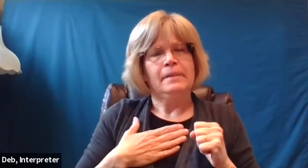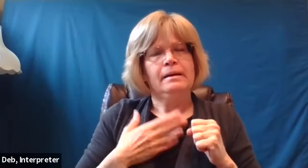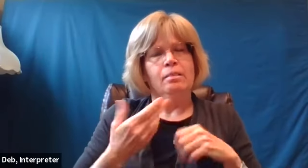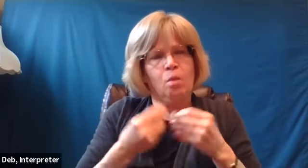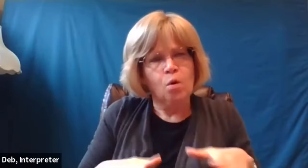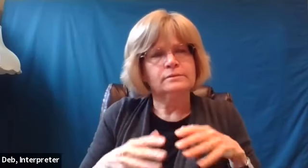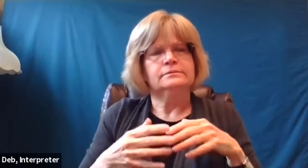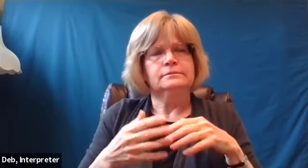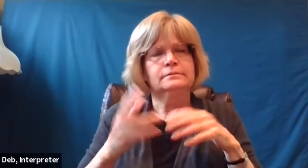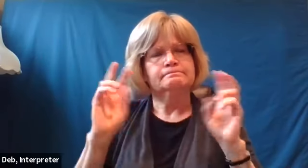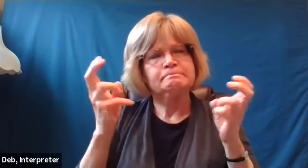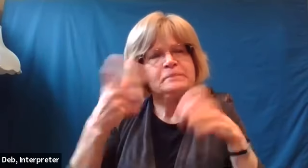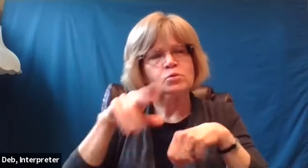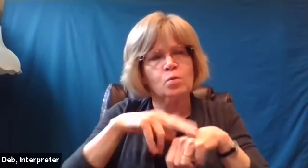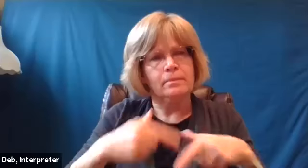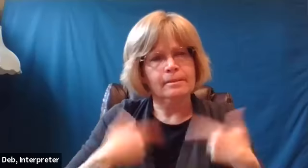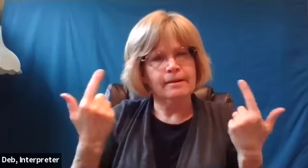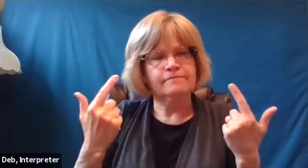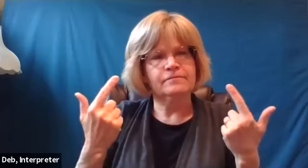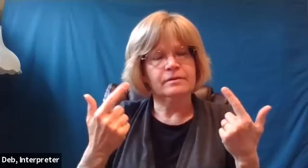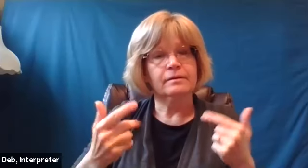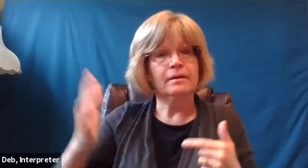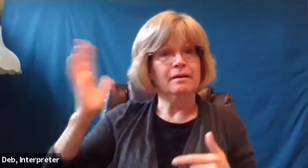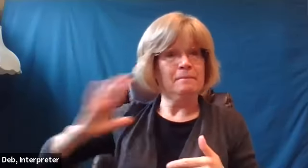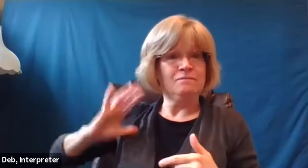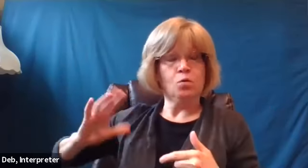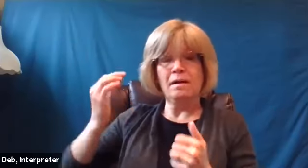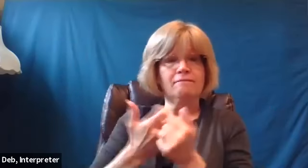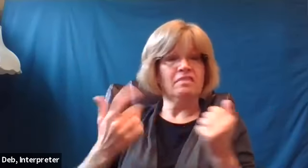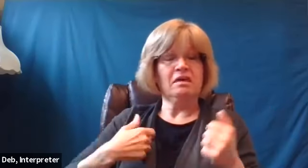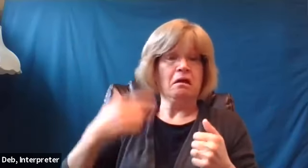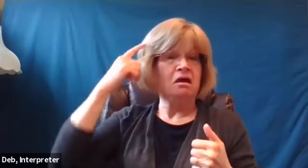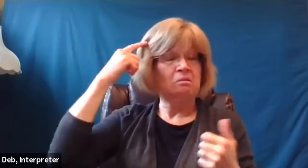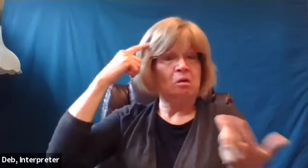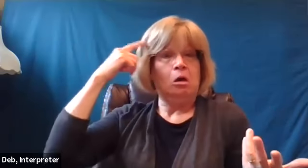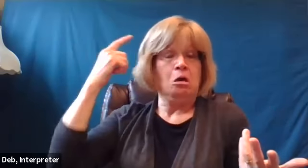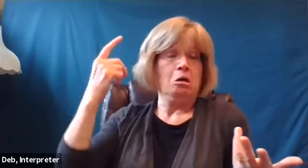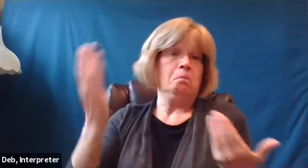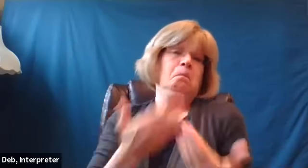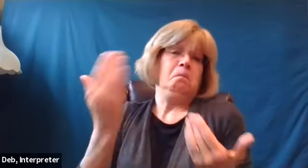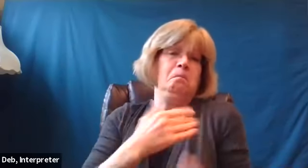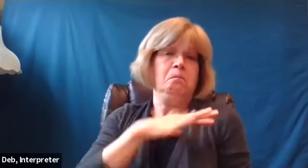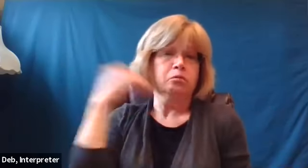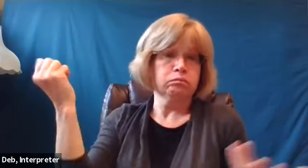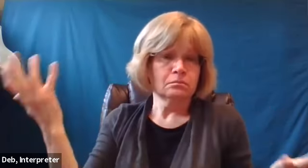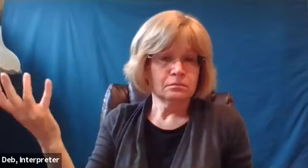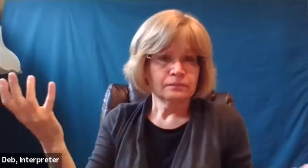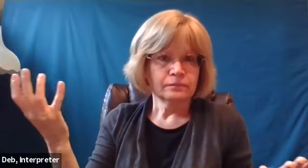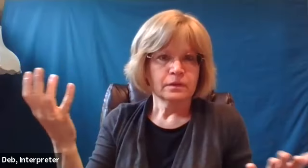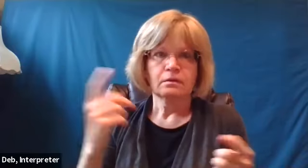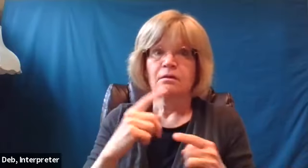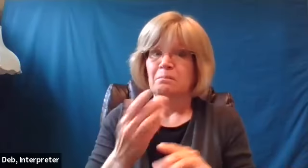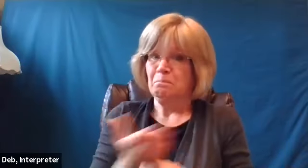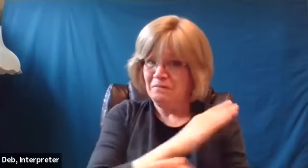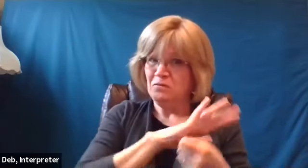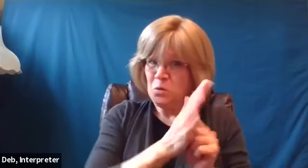I prayed about how I took what used to be normal for granted. I was now thankful for my life pre-COVID, when my